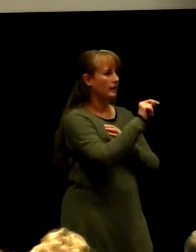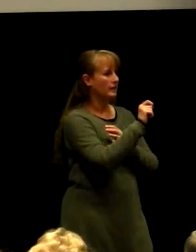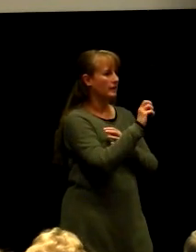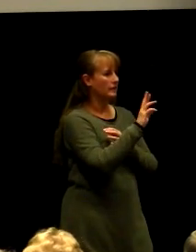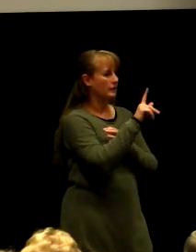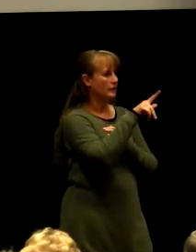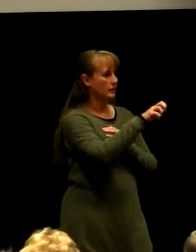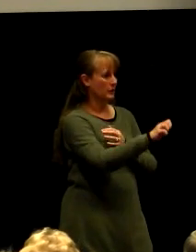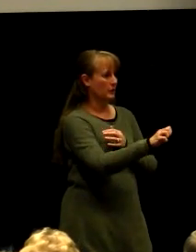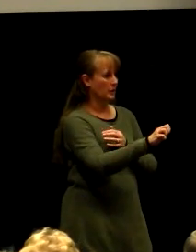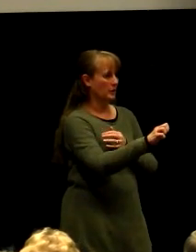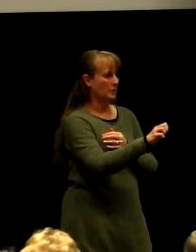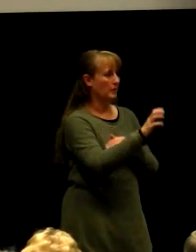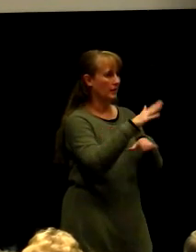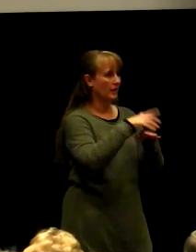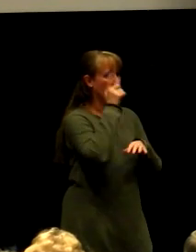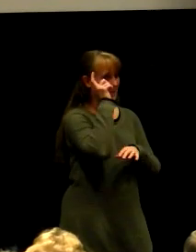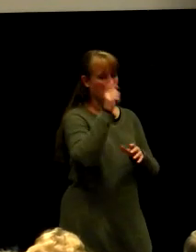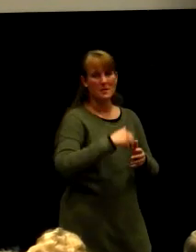alien domain.